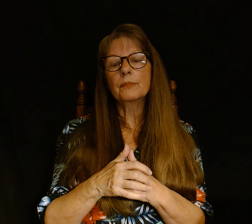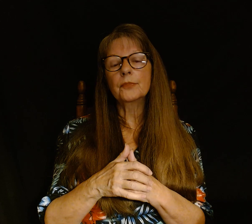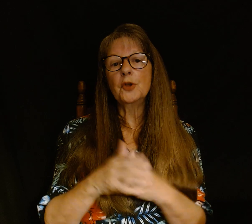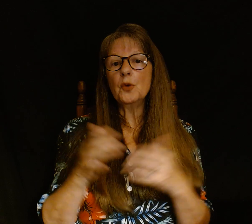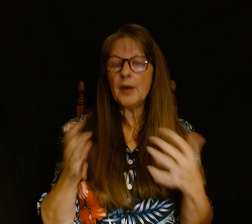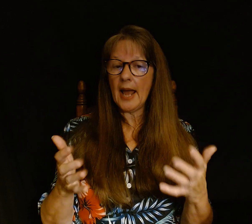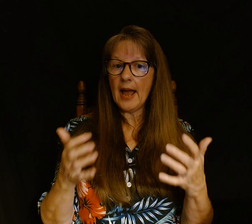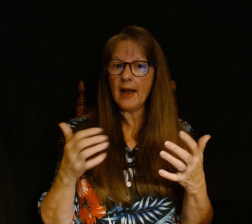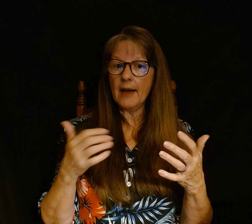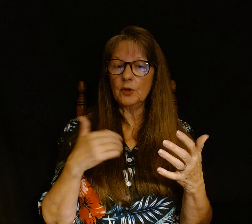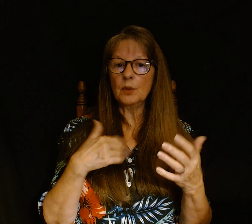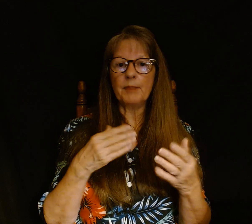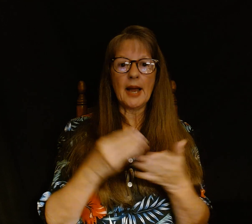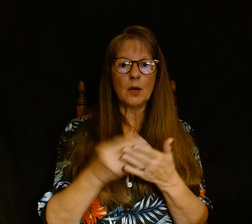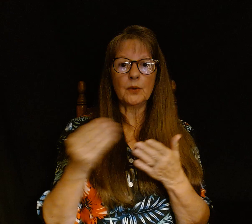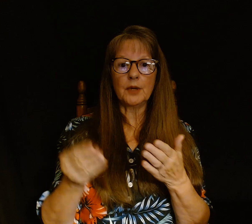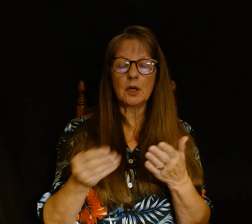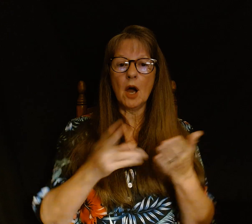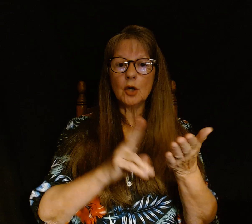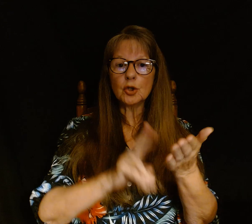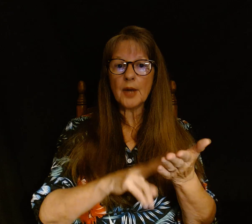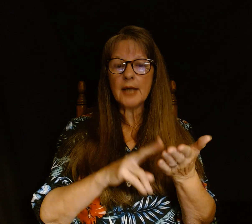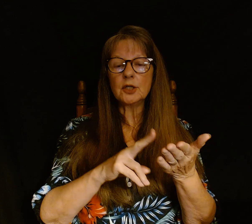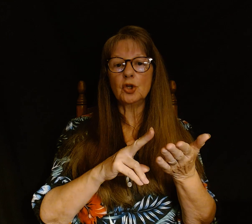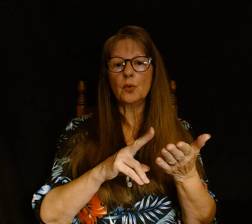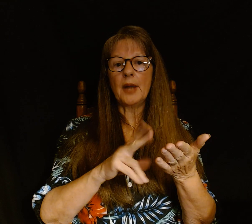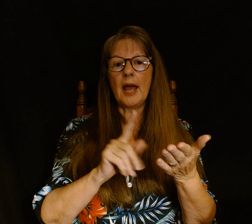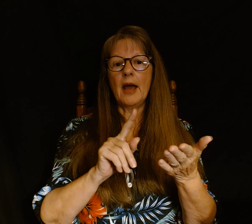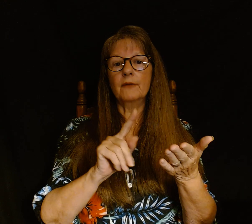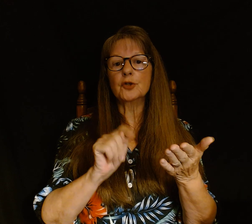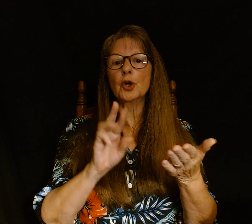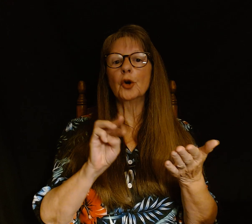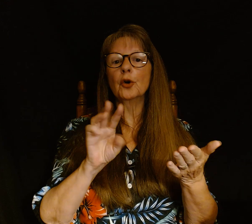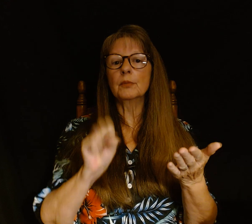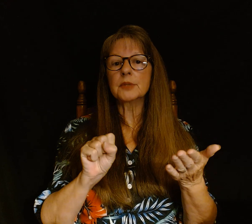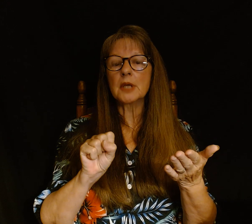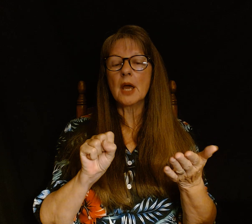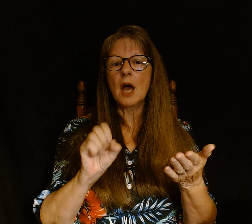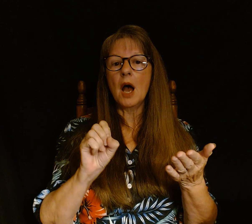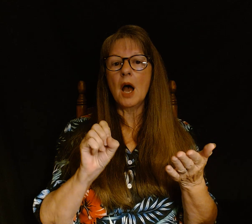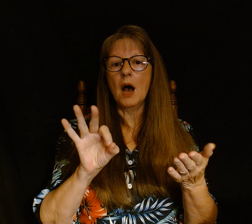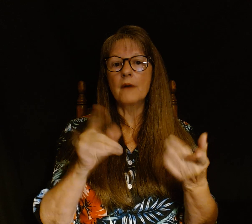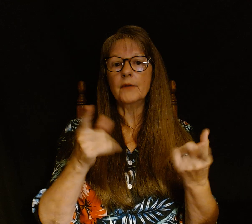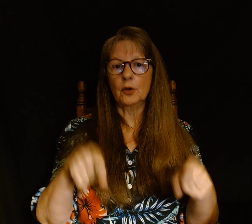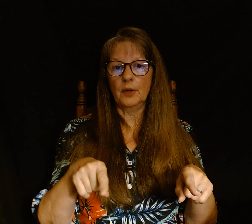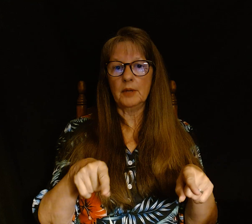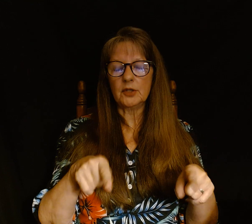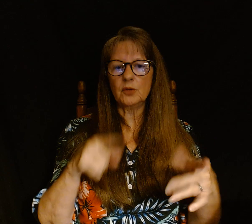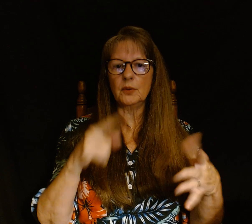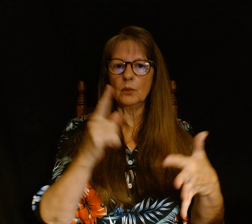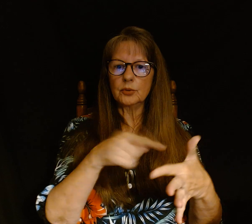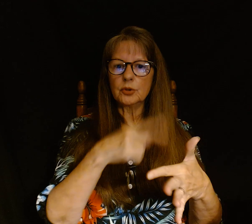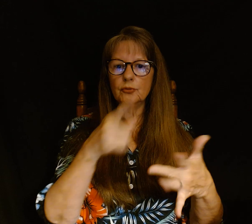You would buy it with a contract, and you would have terms of agreement. So you go.